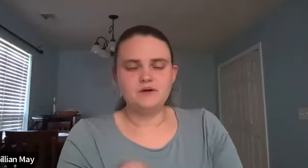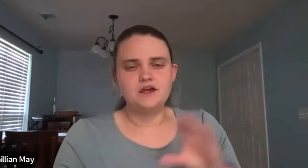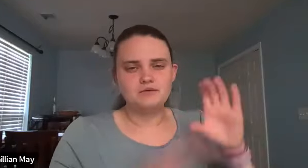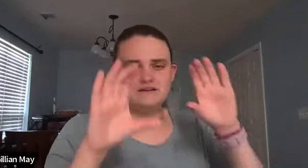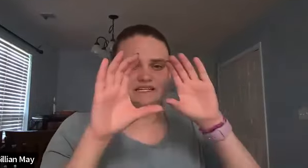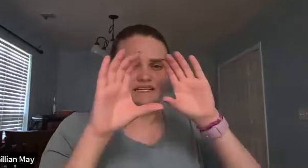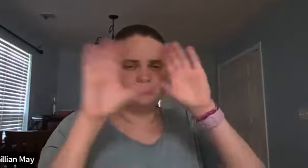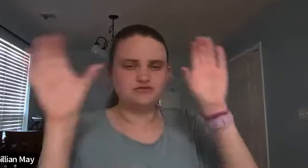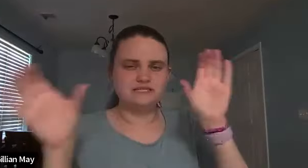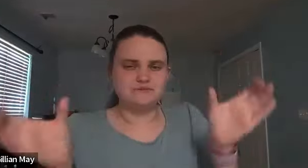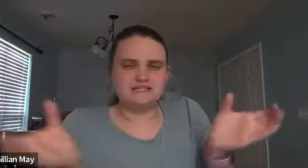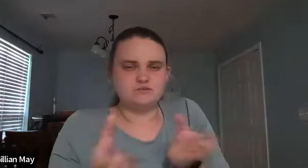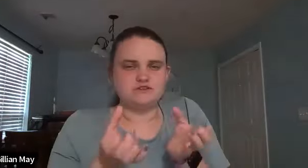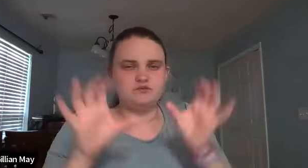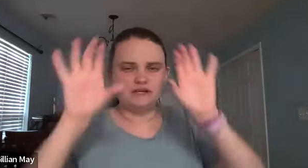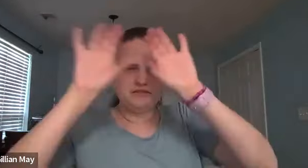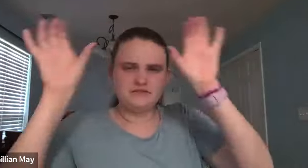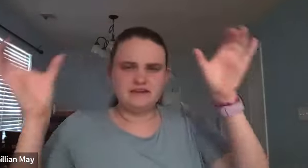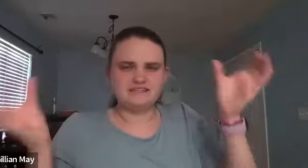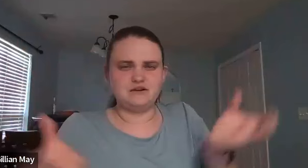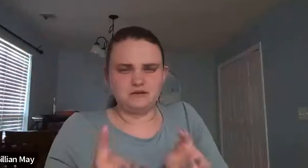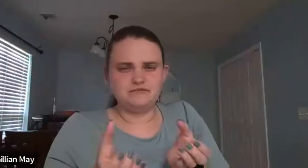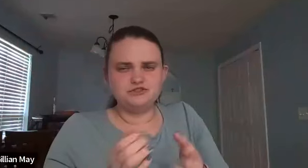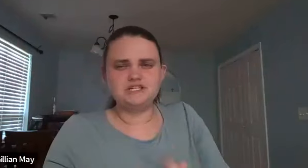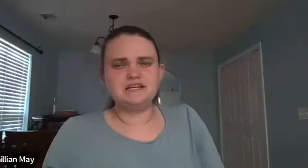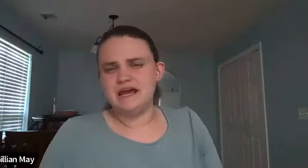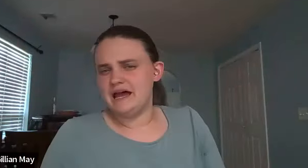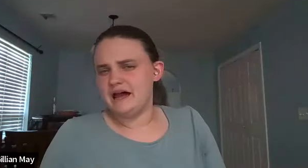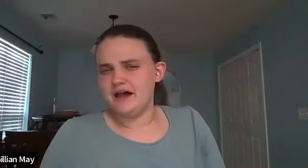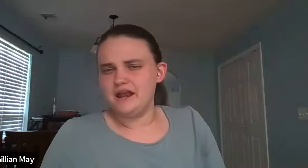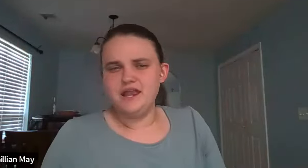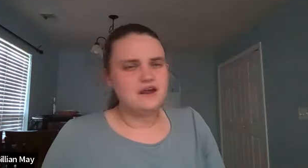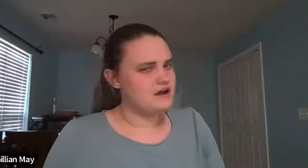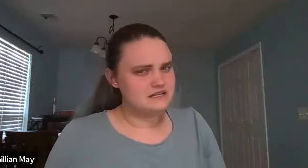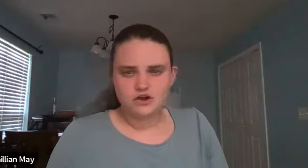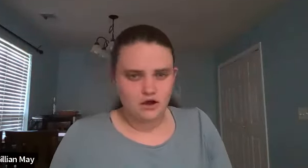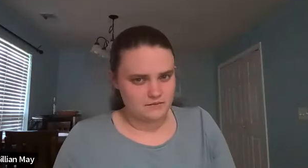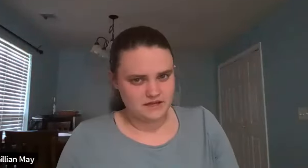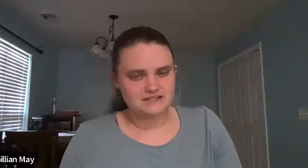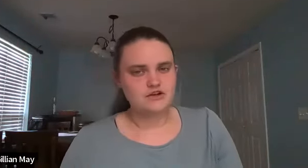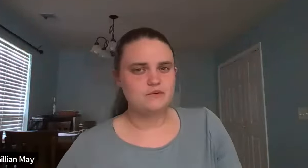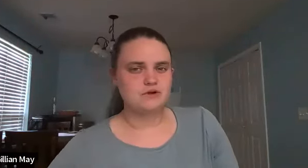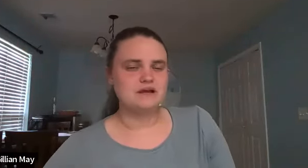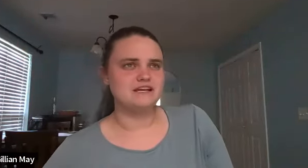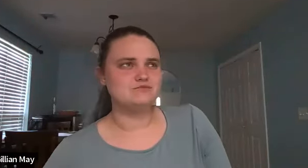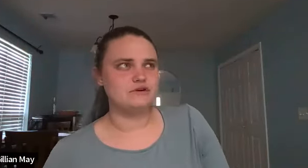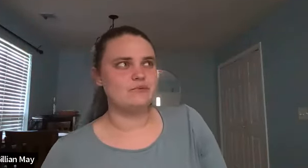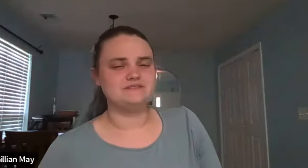Another one I've seen is Christmas with the wreath. It's like a wreath motion. Not as common. I saw that one probably, I guess, more when I was in